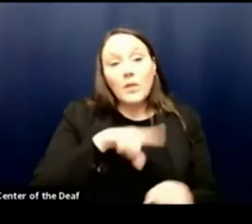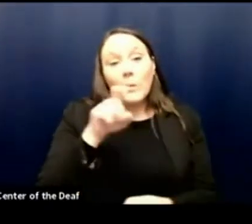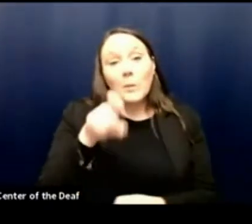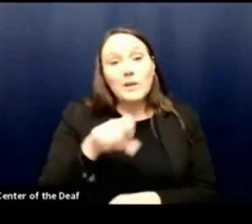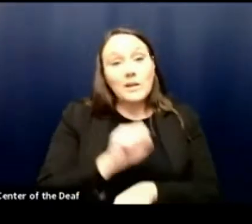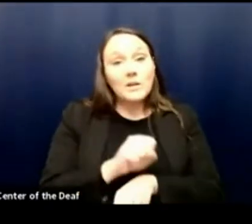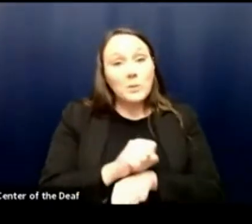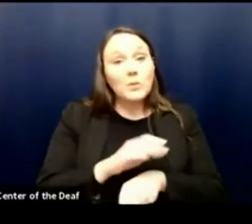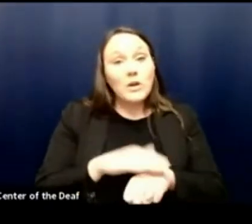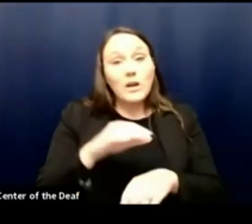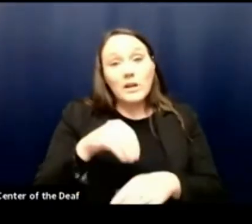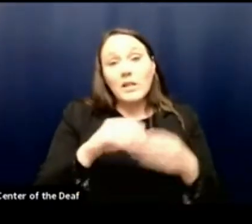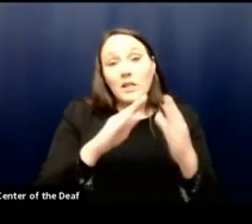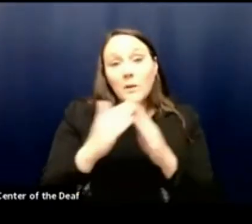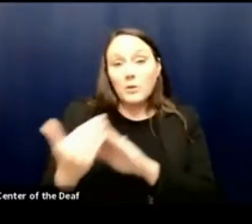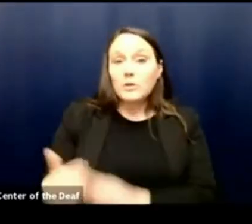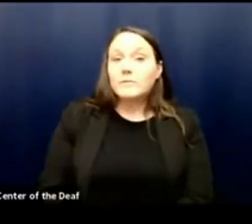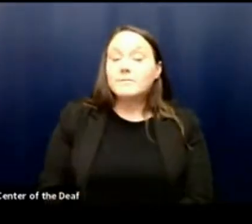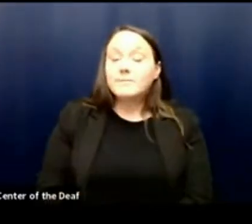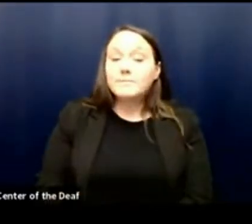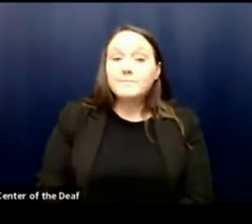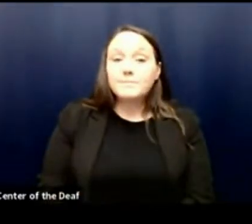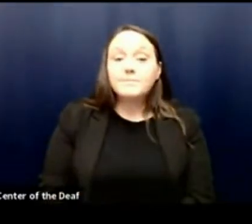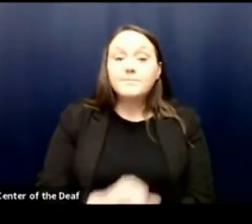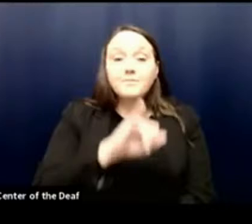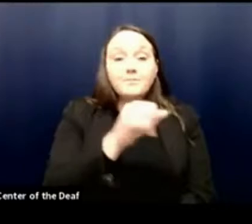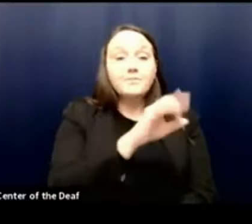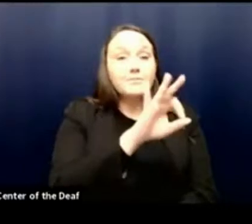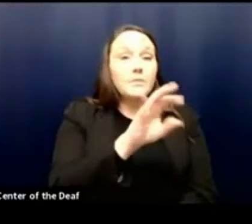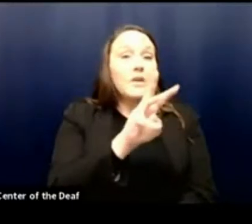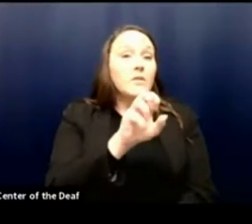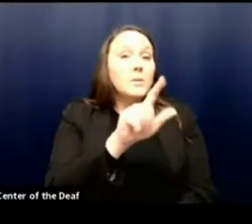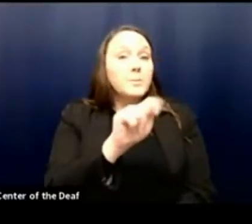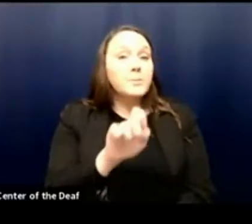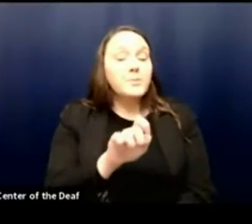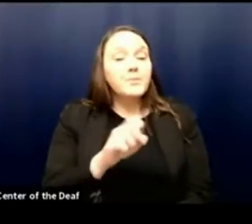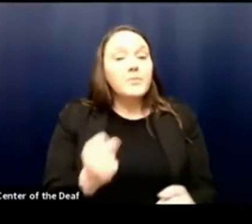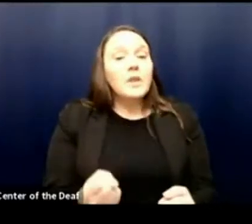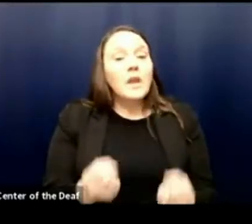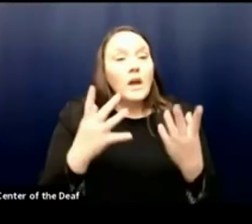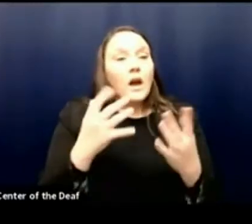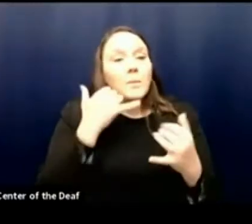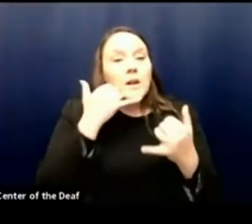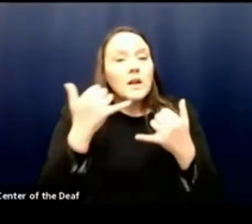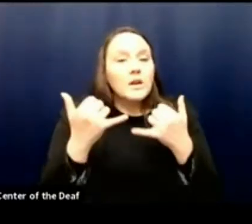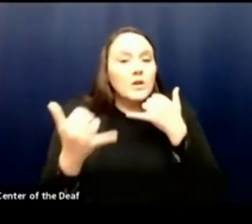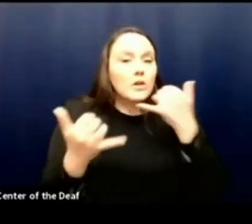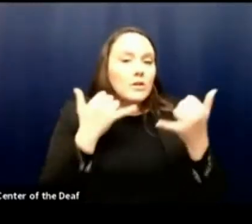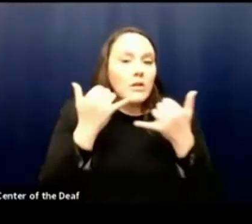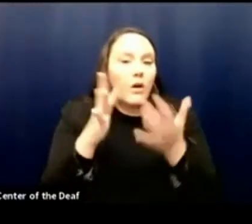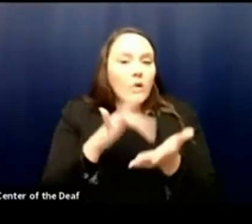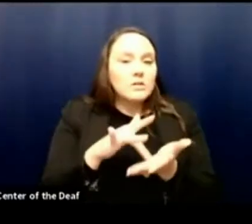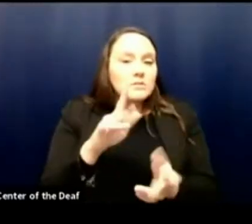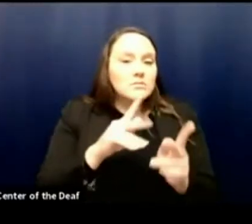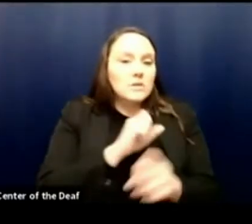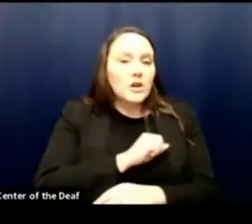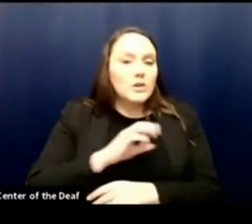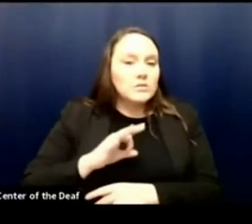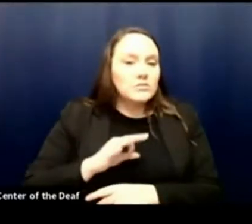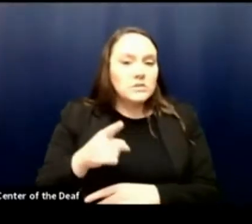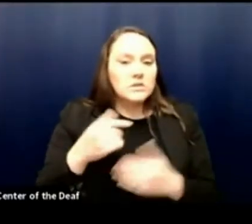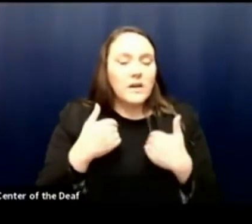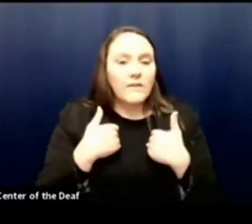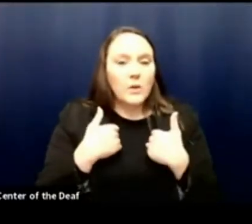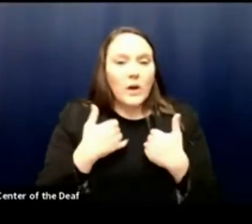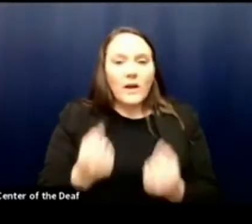in our community. From Jeff with WATE, how many call takers do you have, and how many calls can you